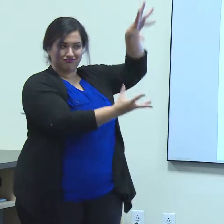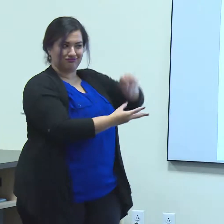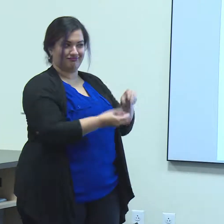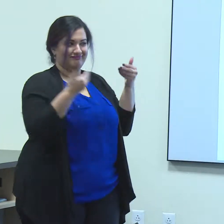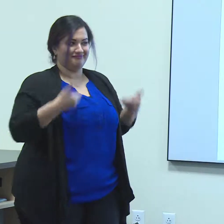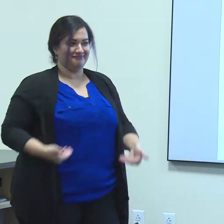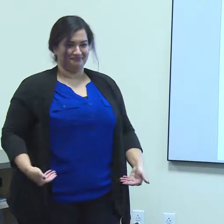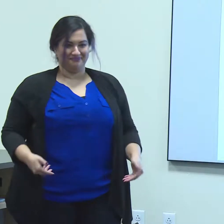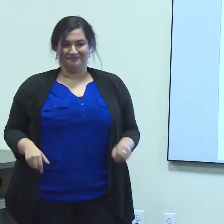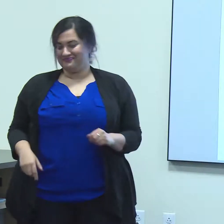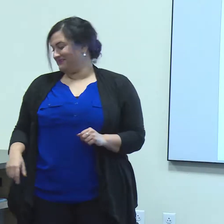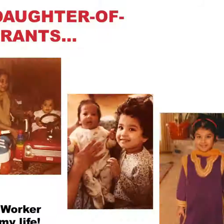things make up who I am.